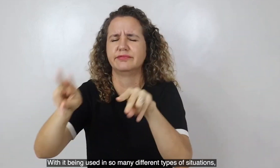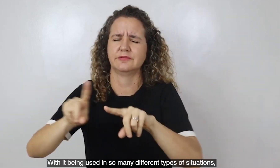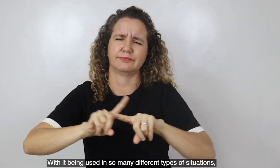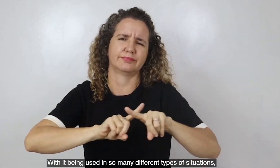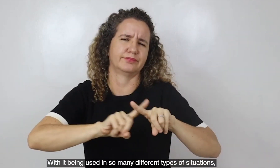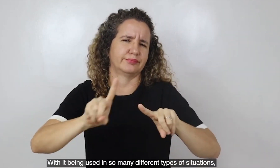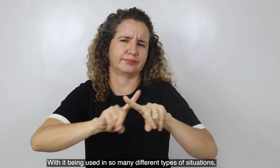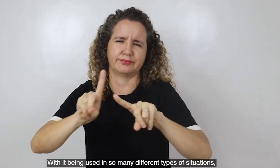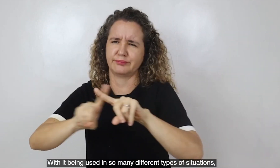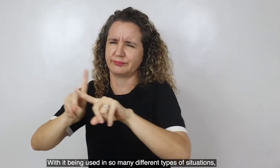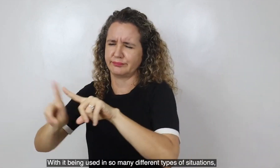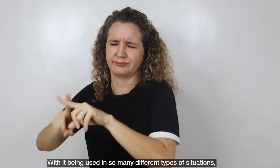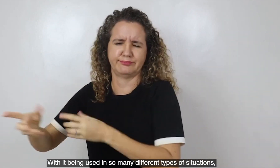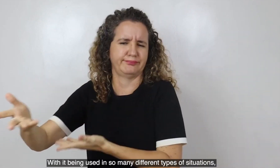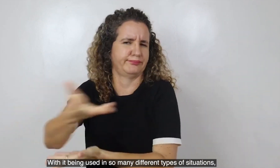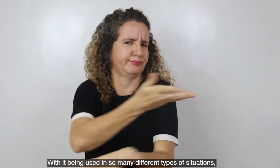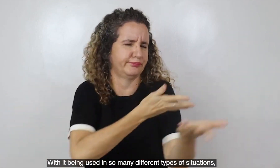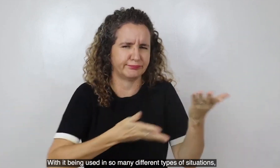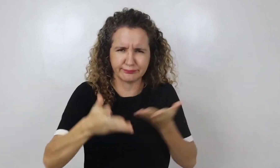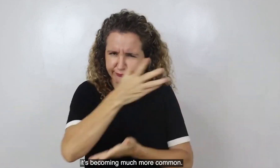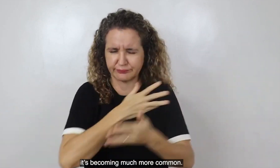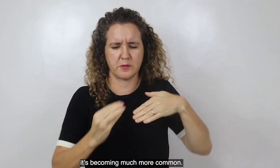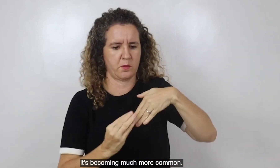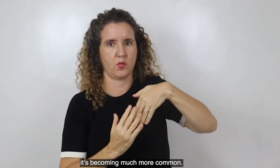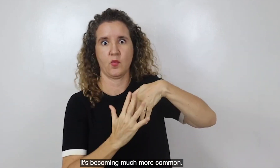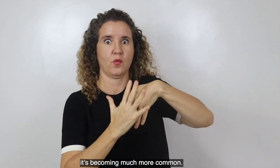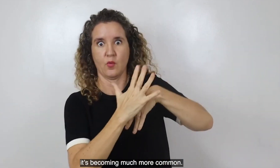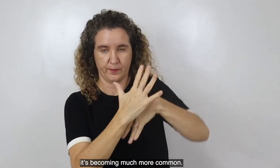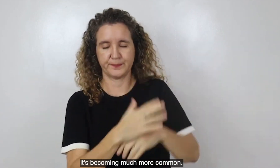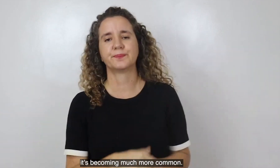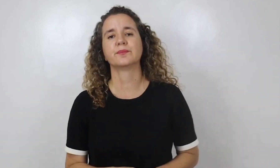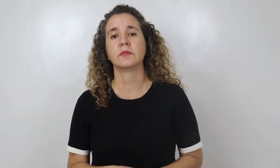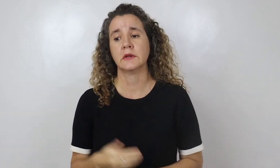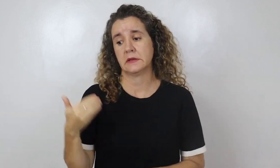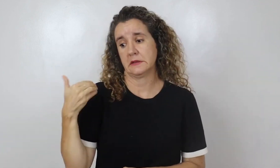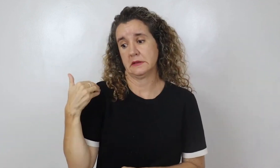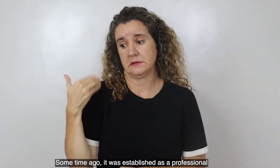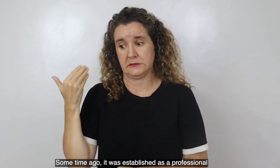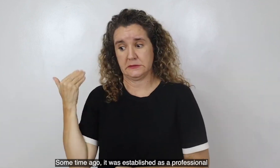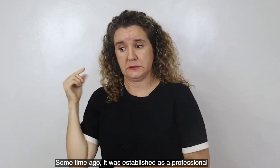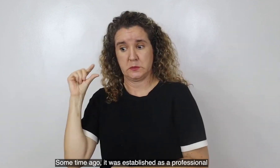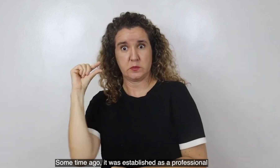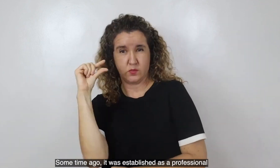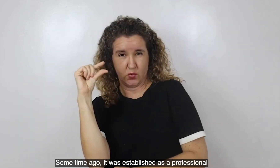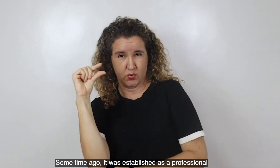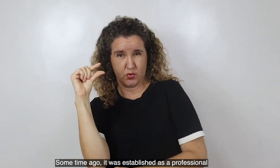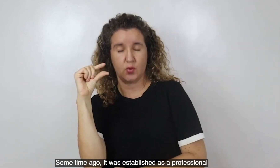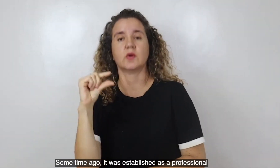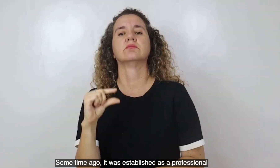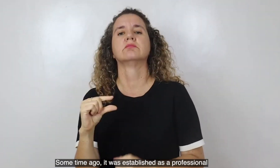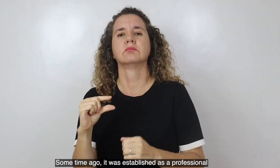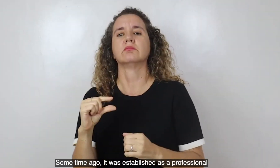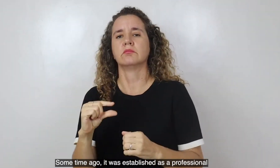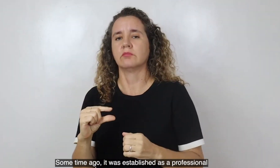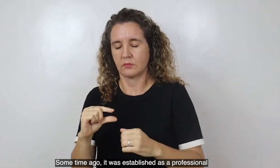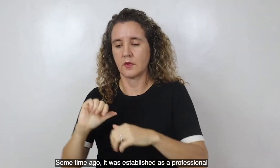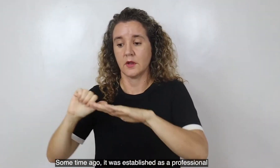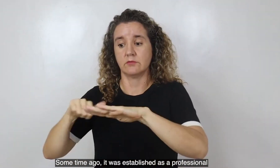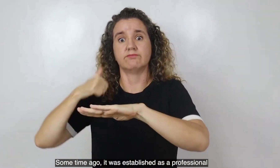in so many different types of situations, it's becoming much more common. Some time